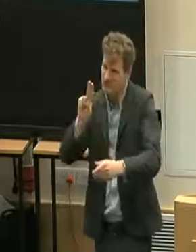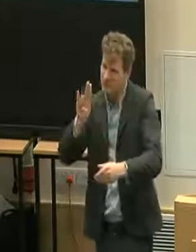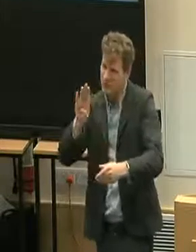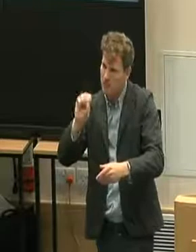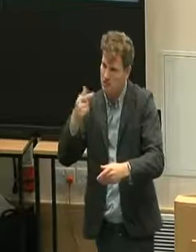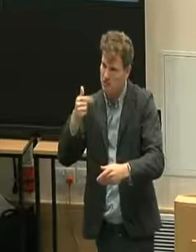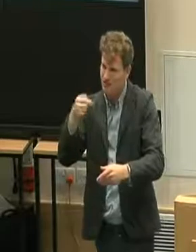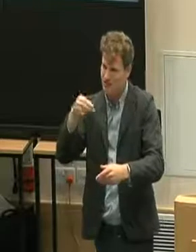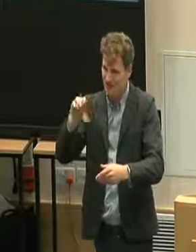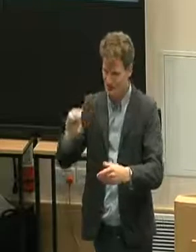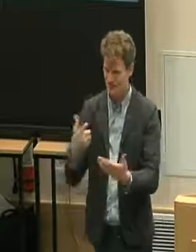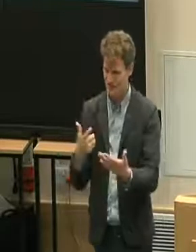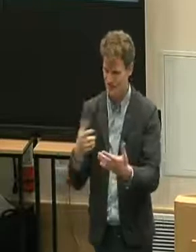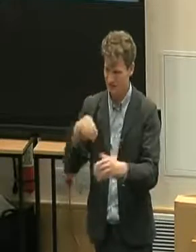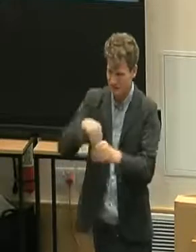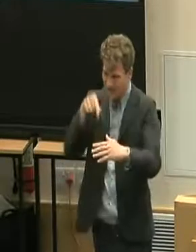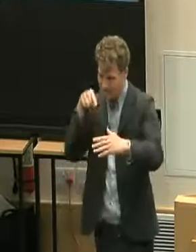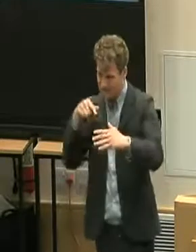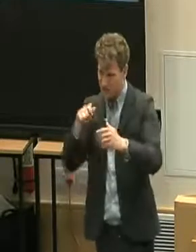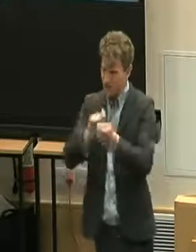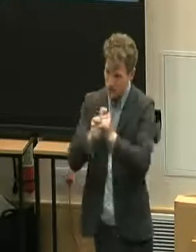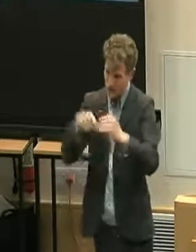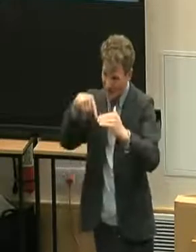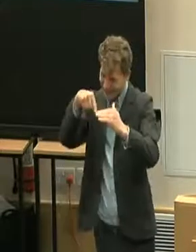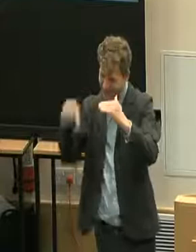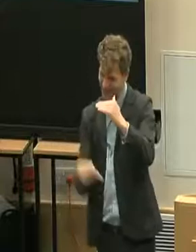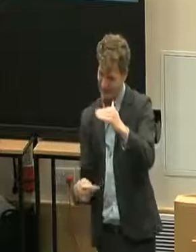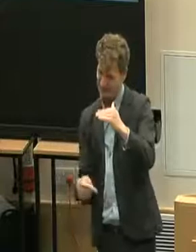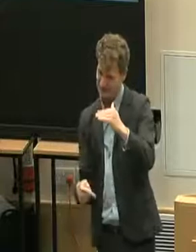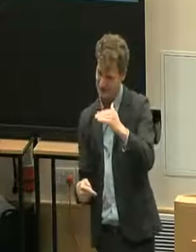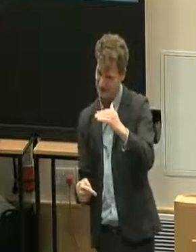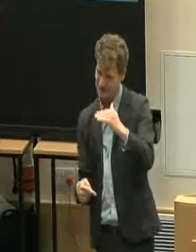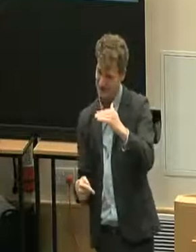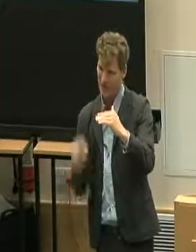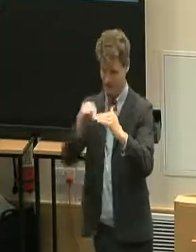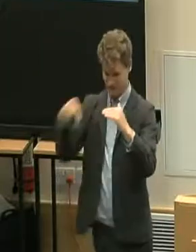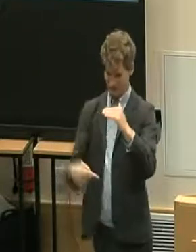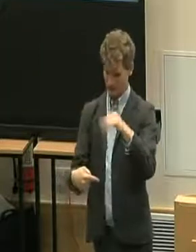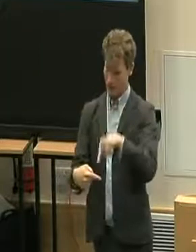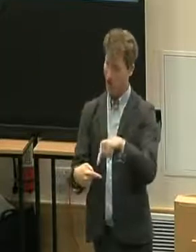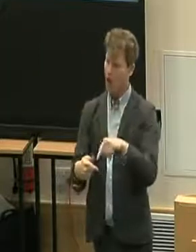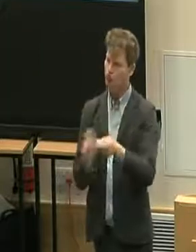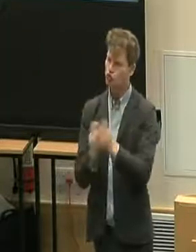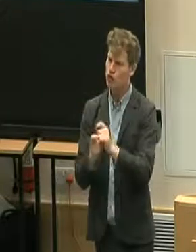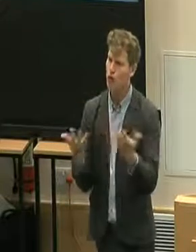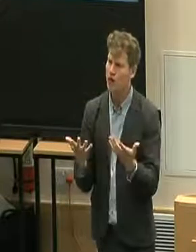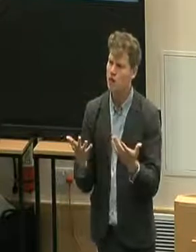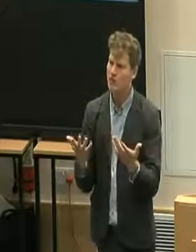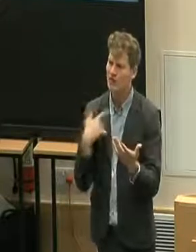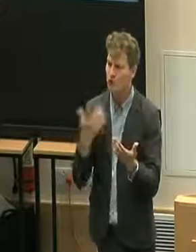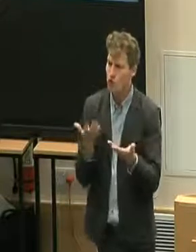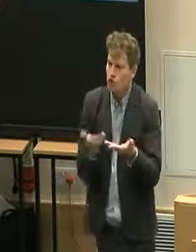means redistributing resources, reallocating resources, a reasonable accommodation as